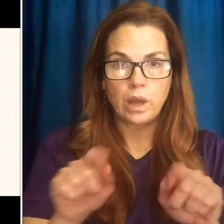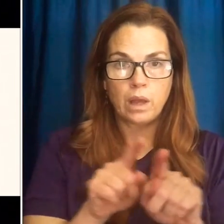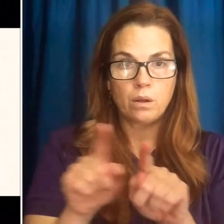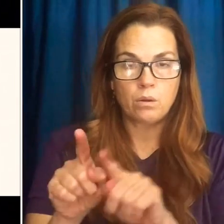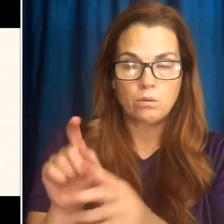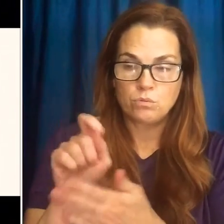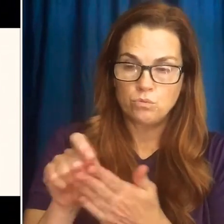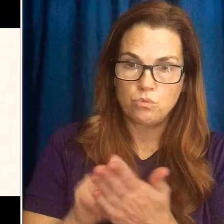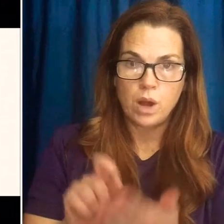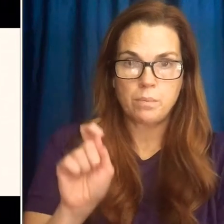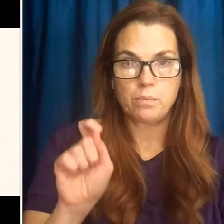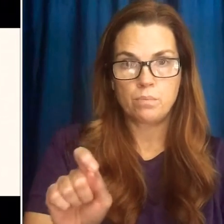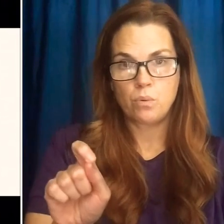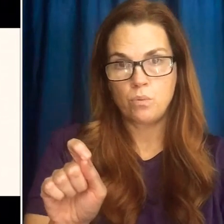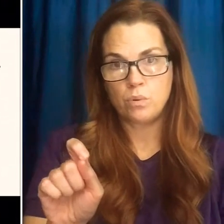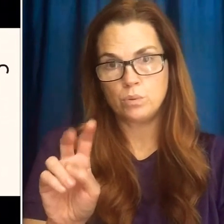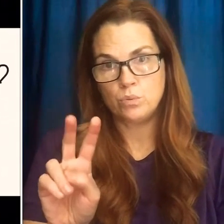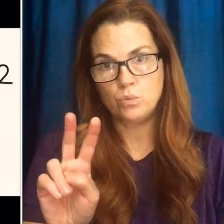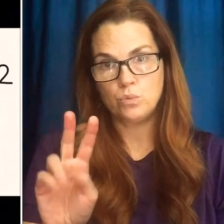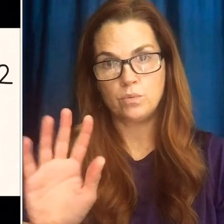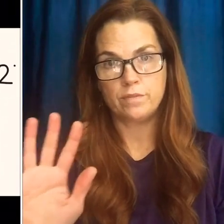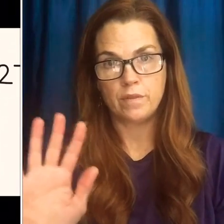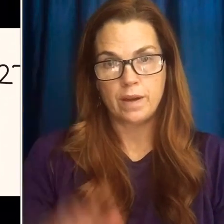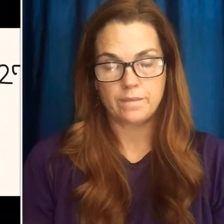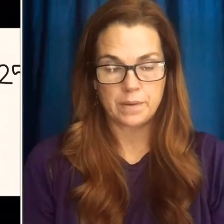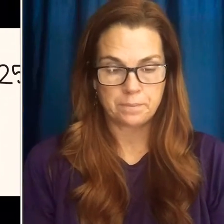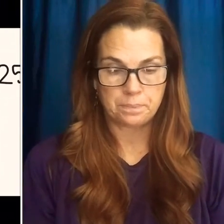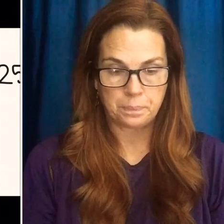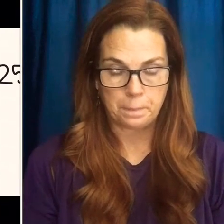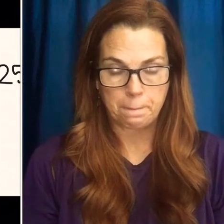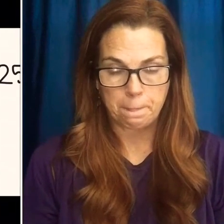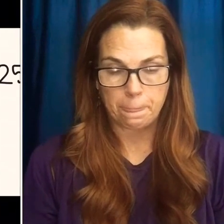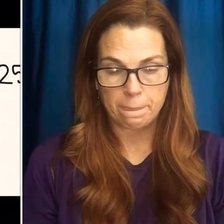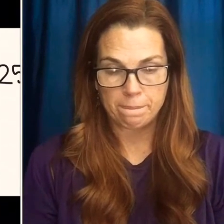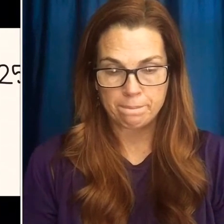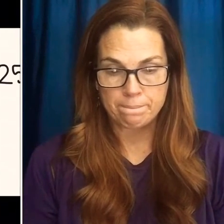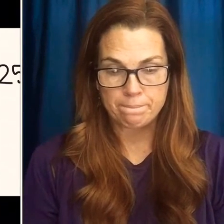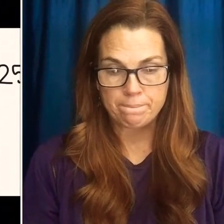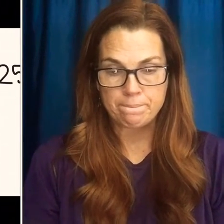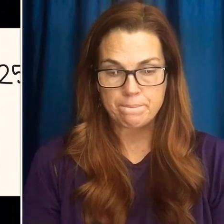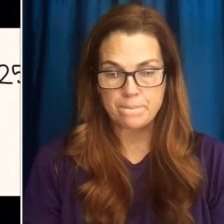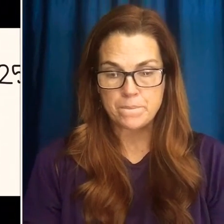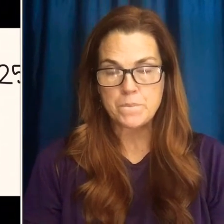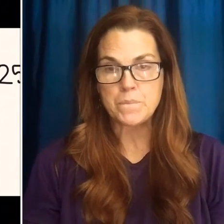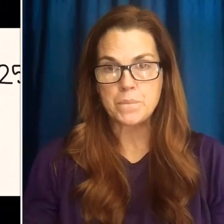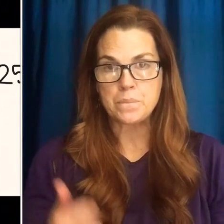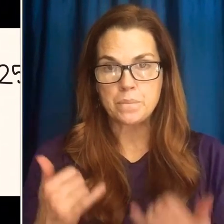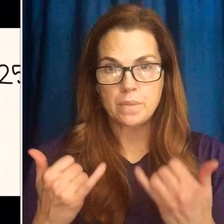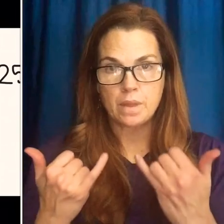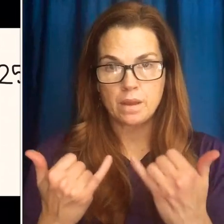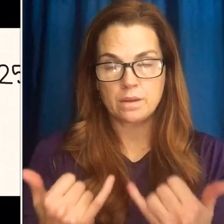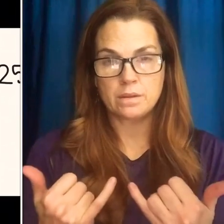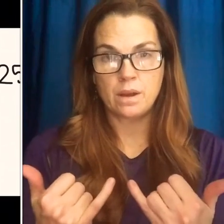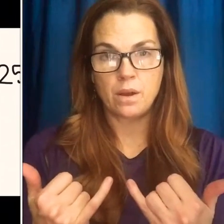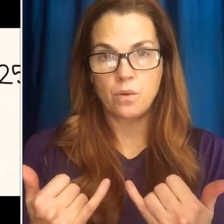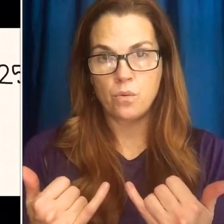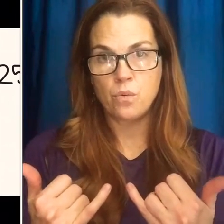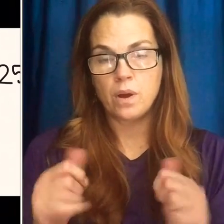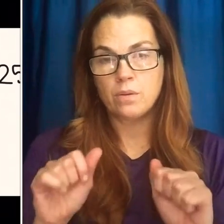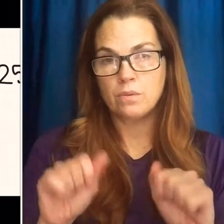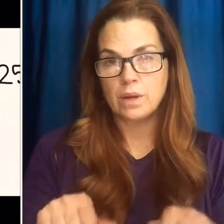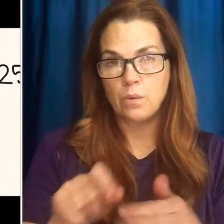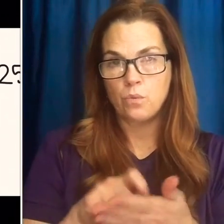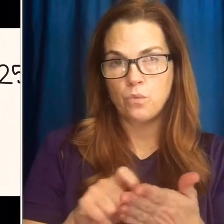and add it to the end of my whole number, remembering that I had the